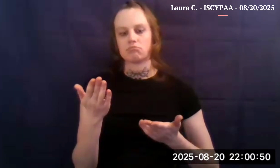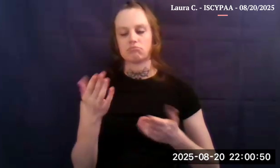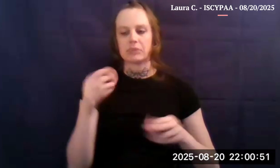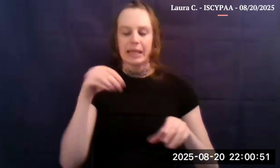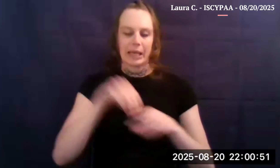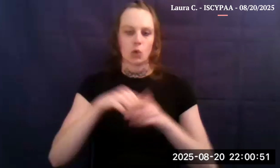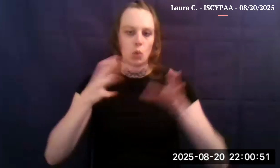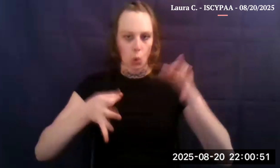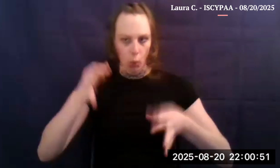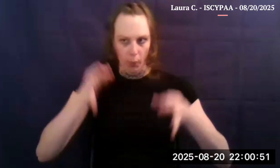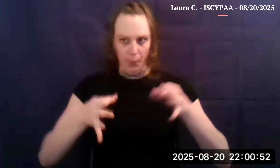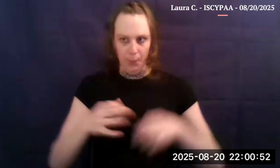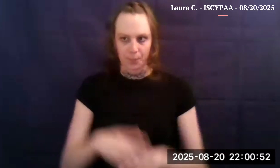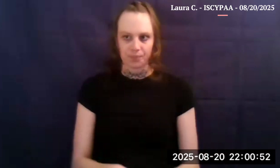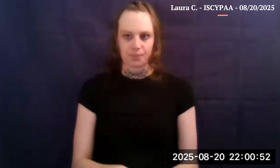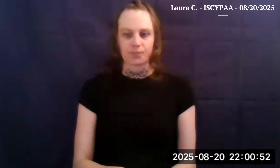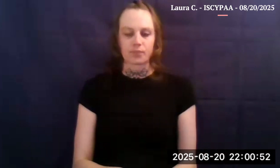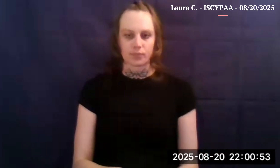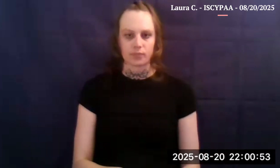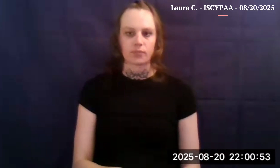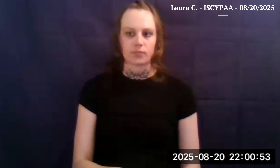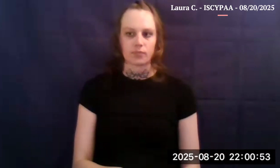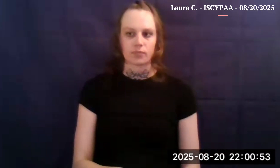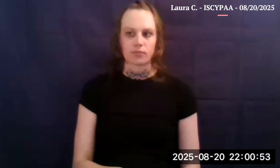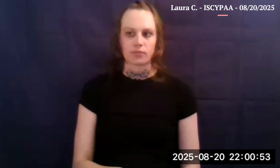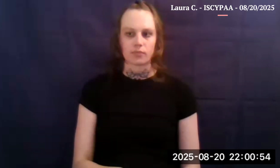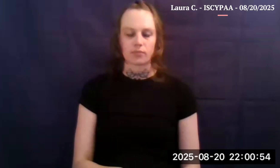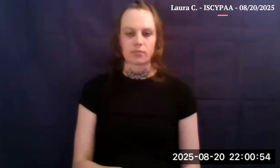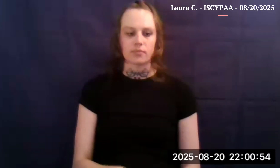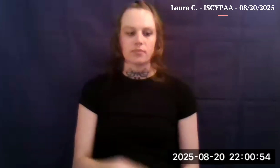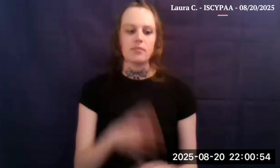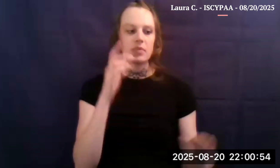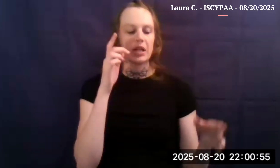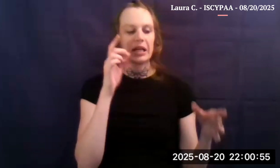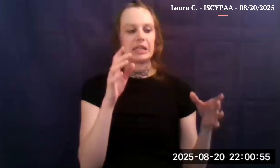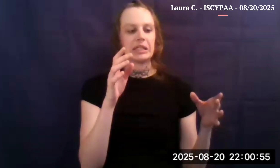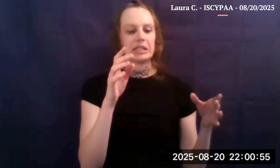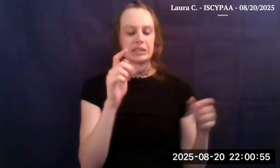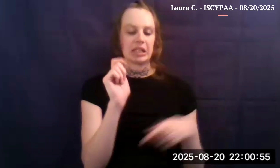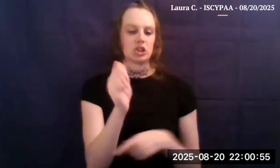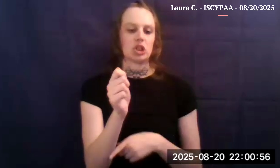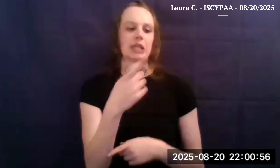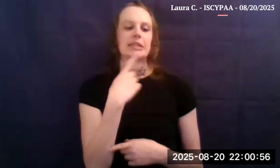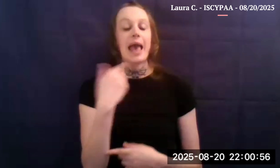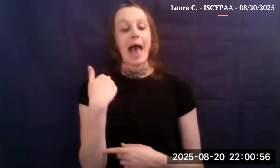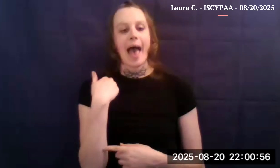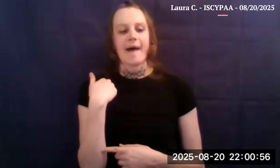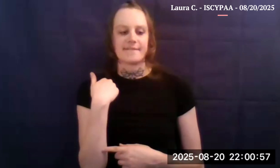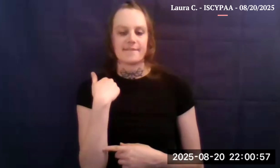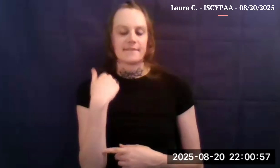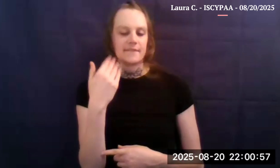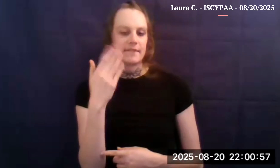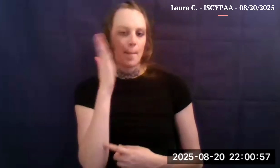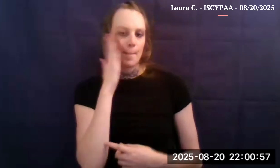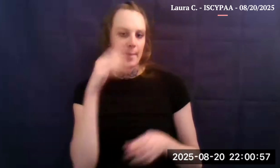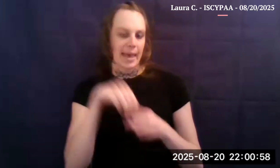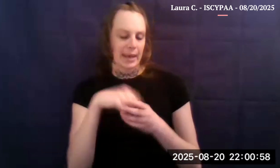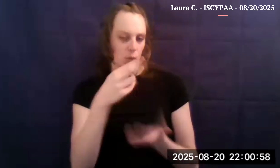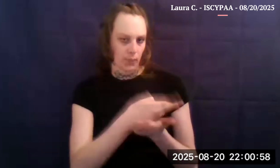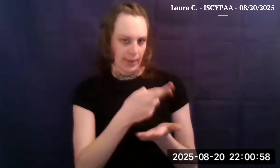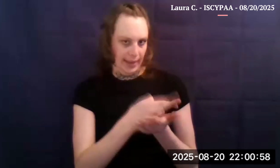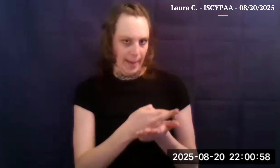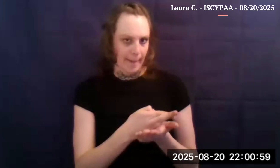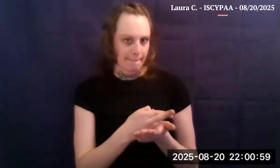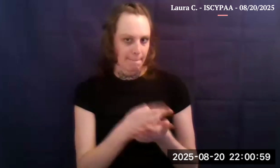And we're standing before the judge. The judge is like, well, we have a bed that opened up at a treatment center. And I remember